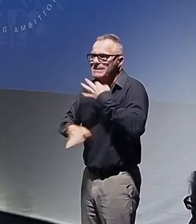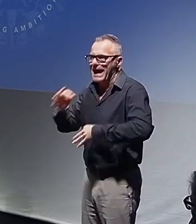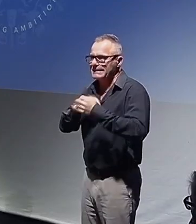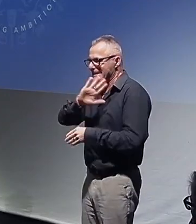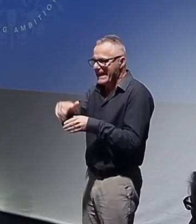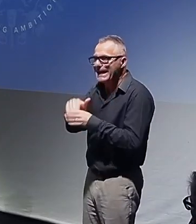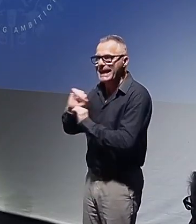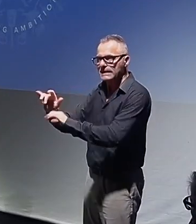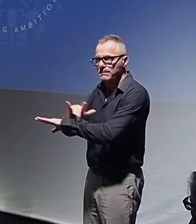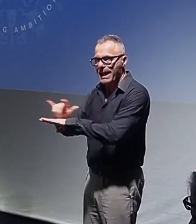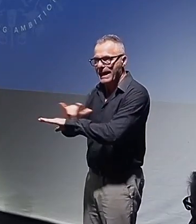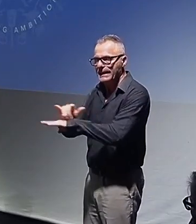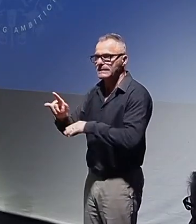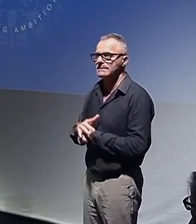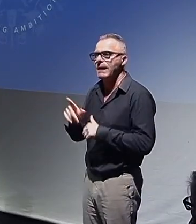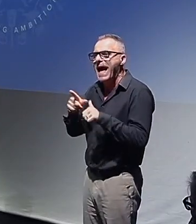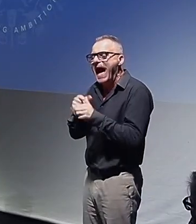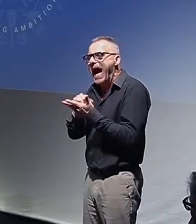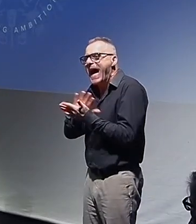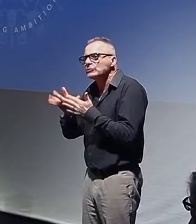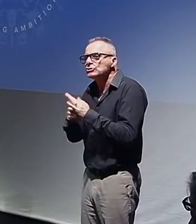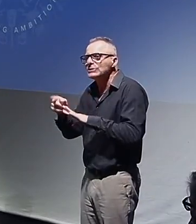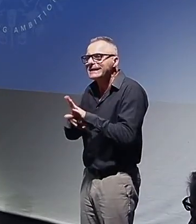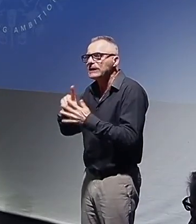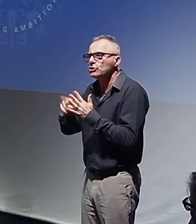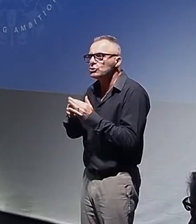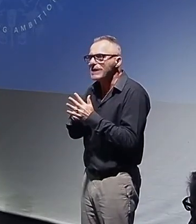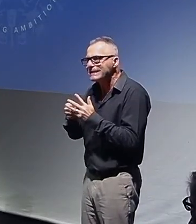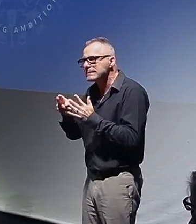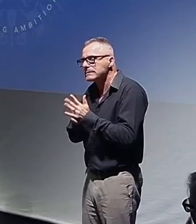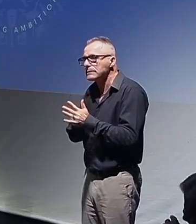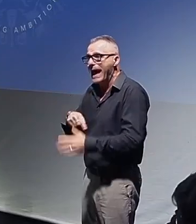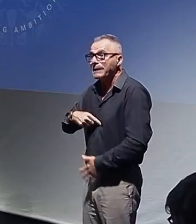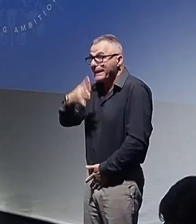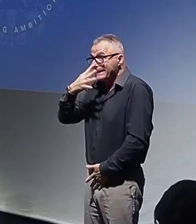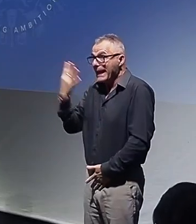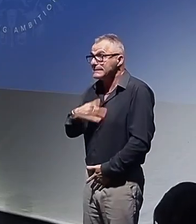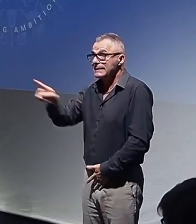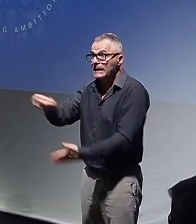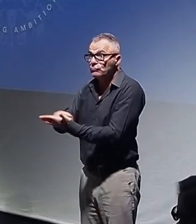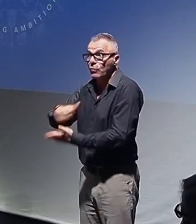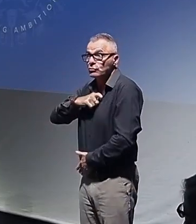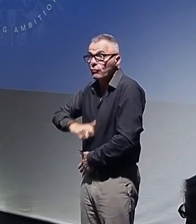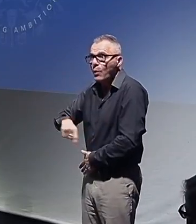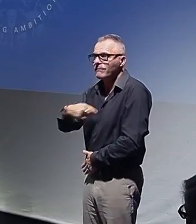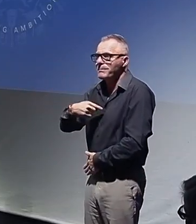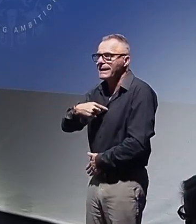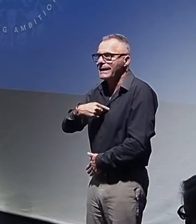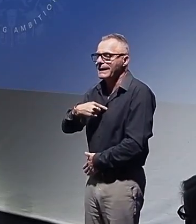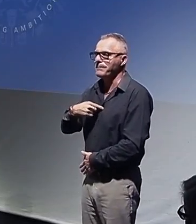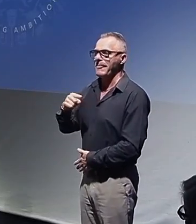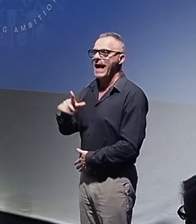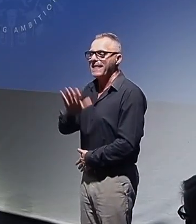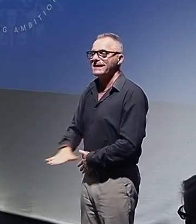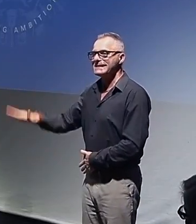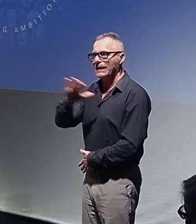and Ashley Jensen was in that. And he wrote a part for me in that when I was 19 in the Cottesloe Theatre at the National, which is